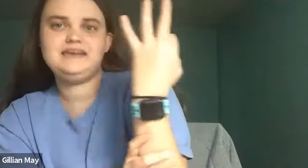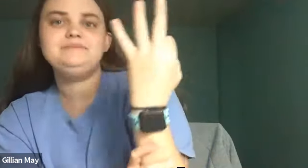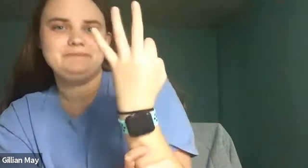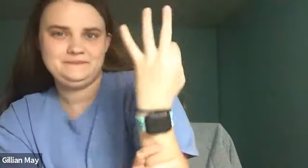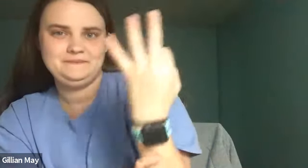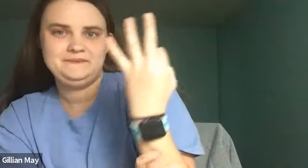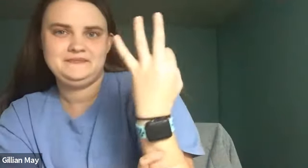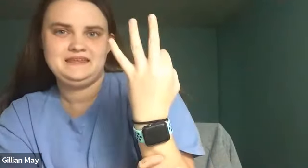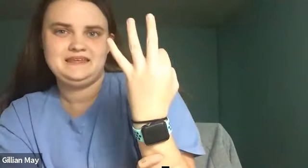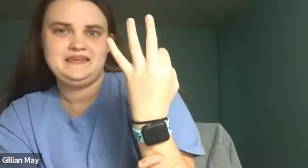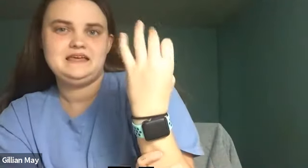Friday,